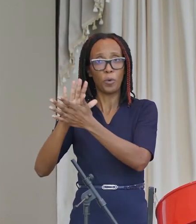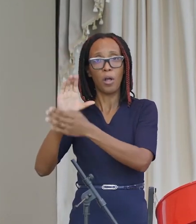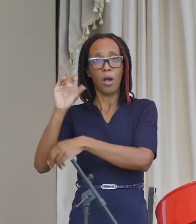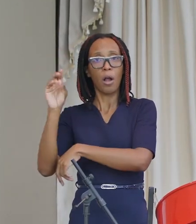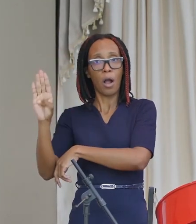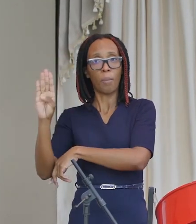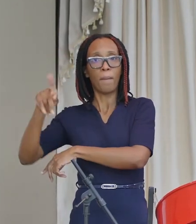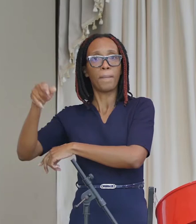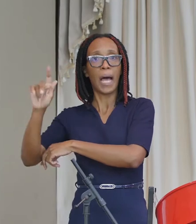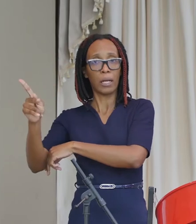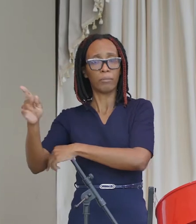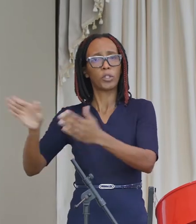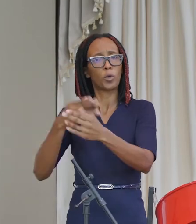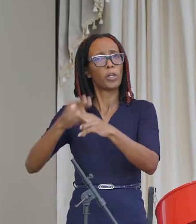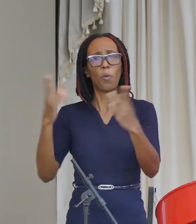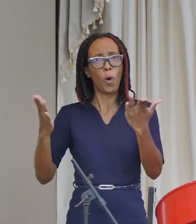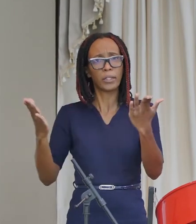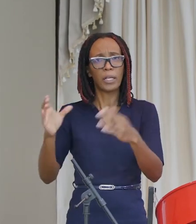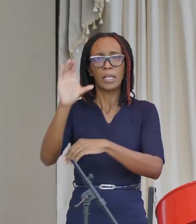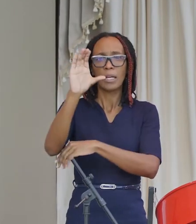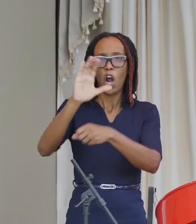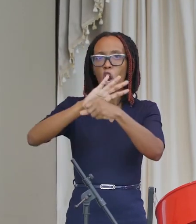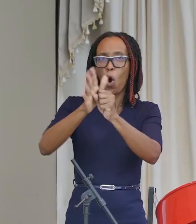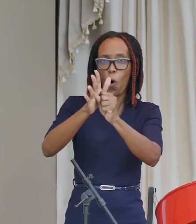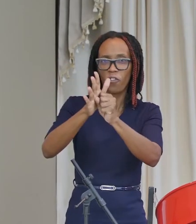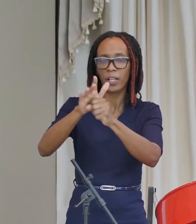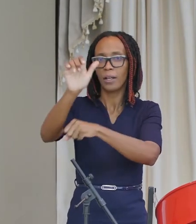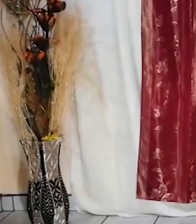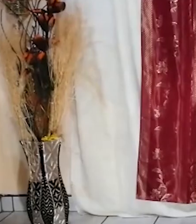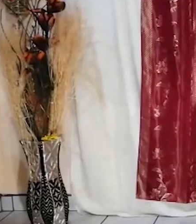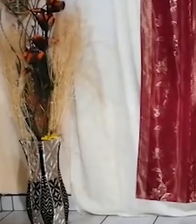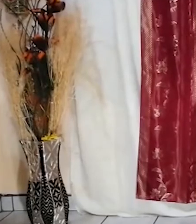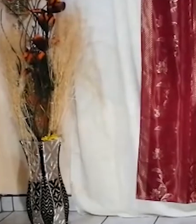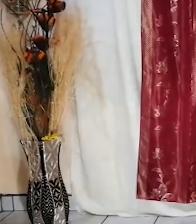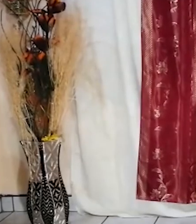The name of the song is COVID Anthem.